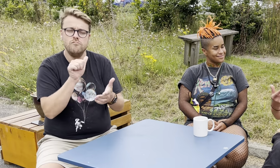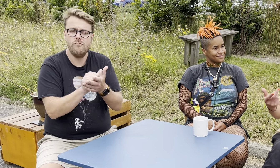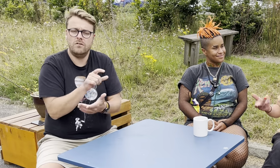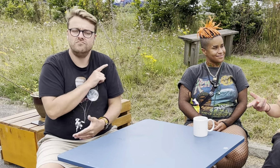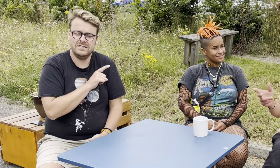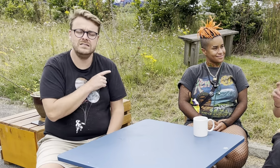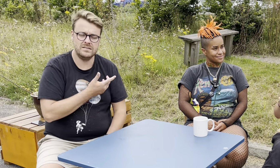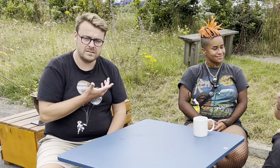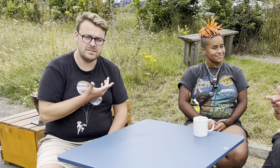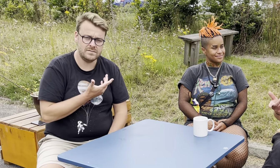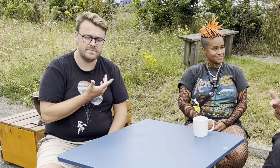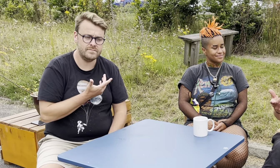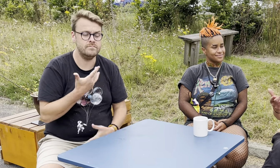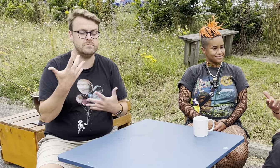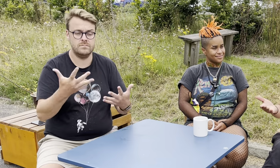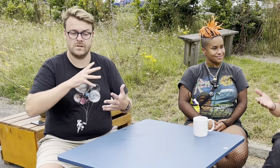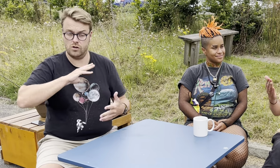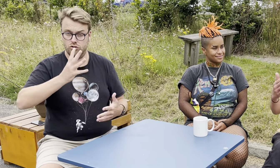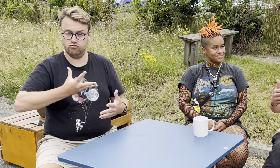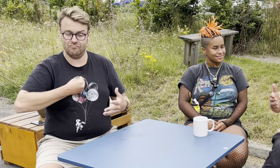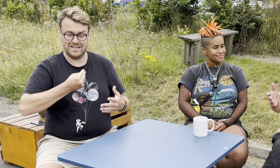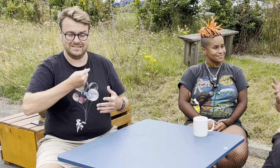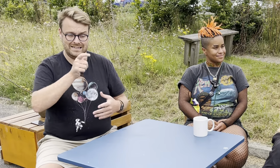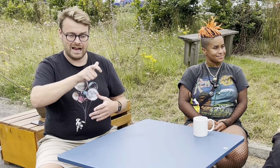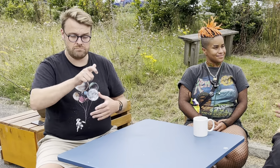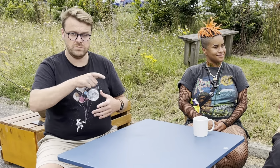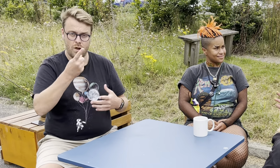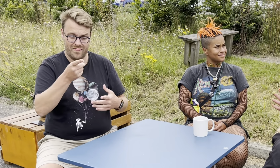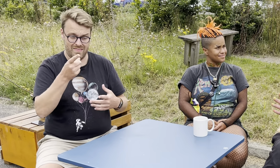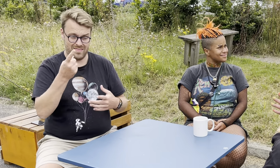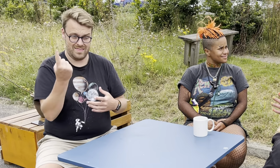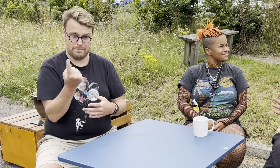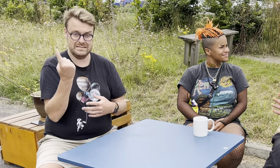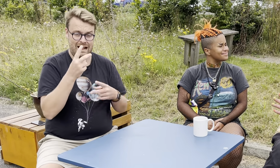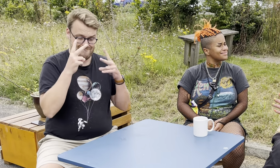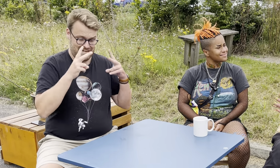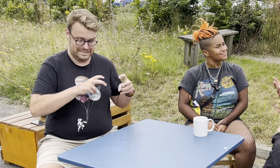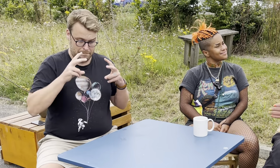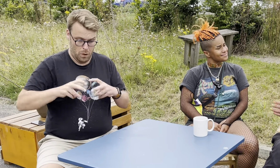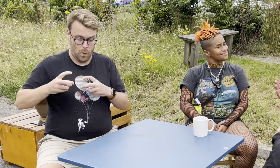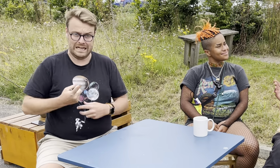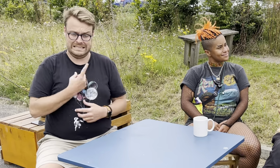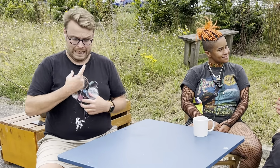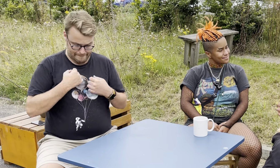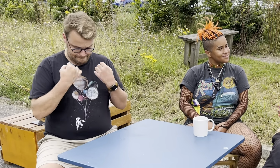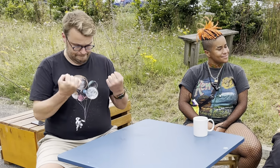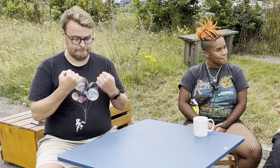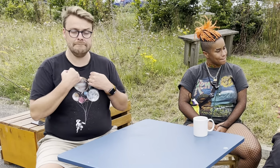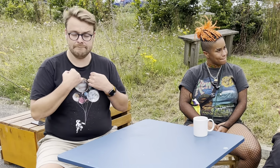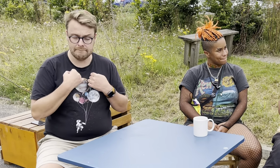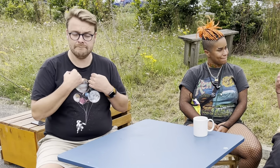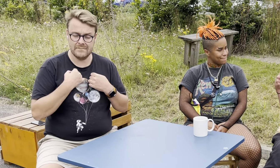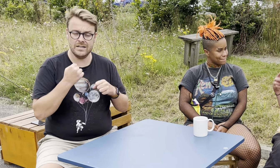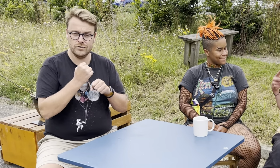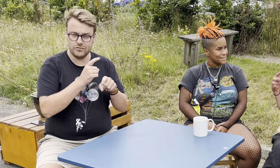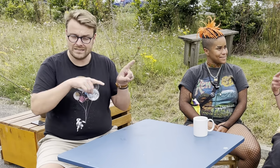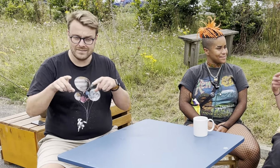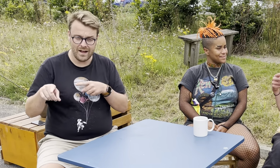who are exploring their gender in a real and playful way, but then there's also other characters like Cupid,